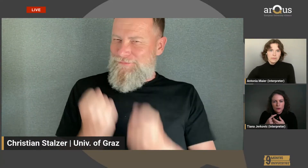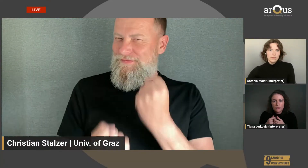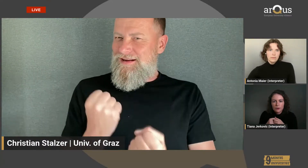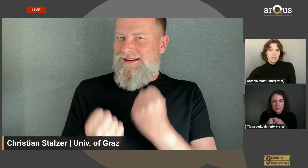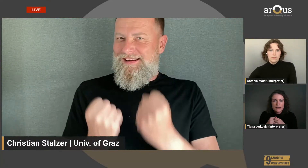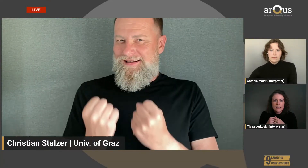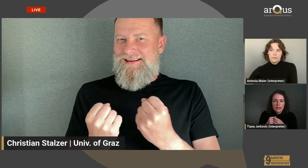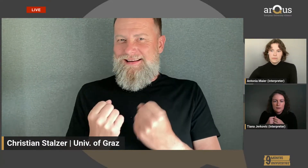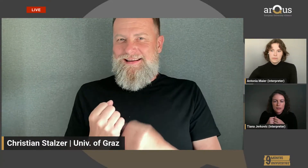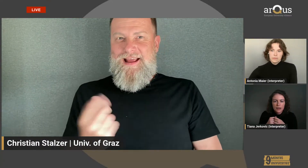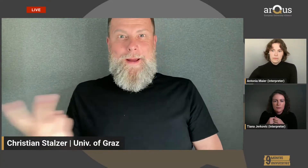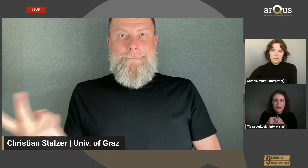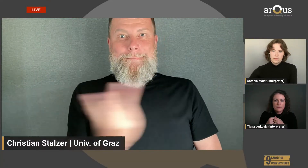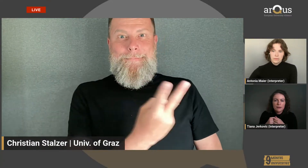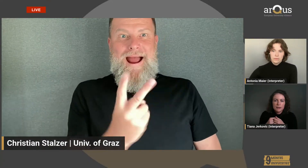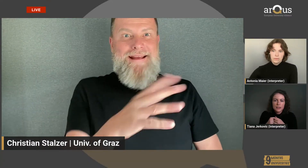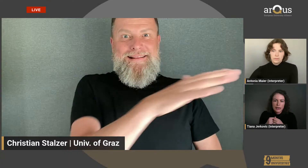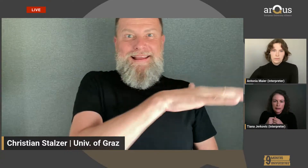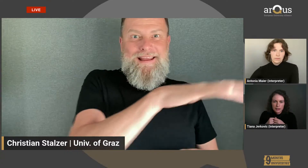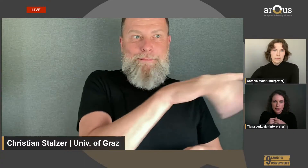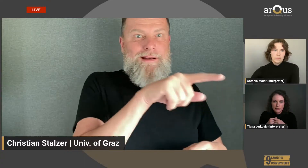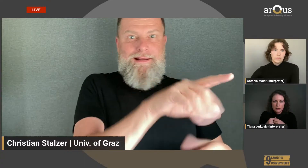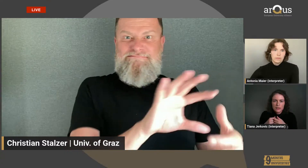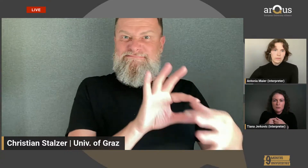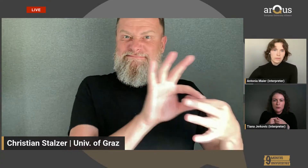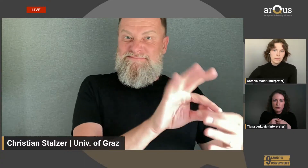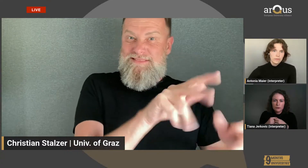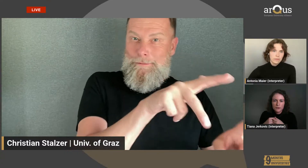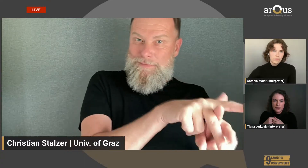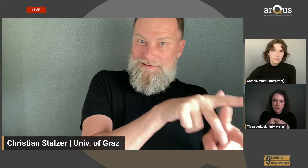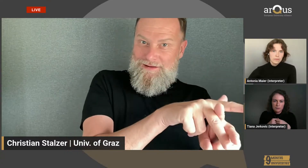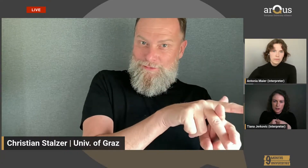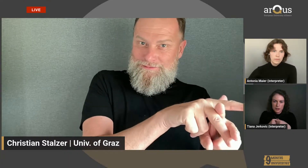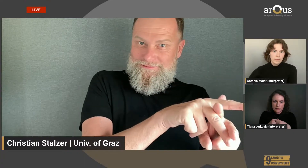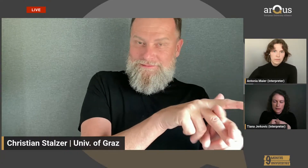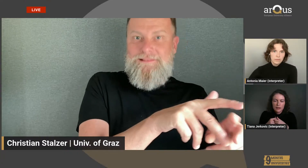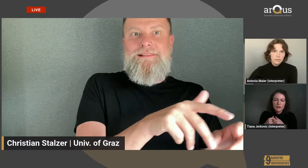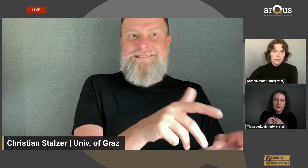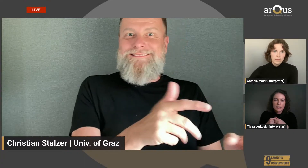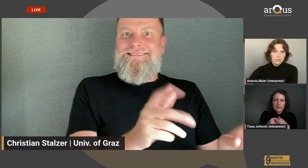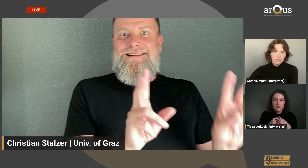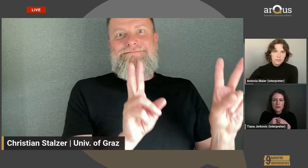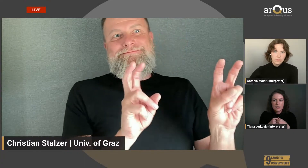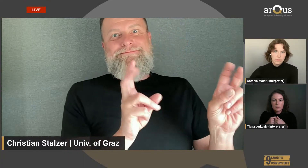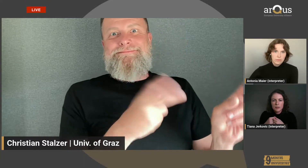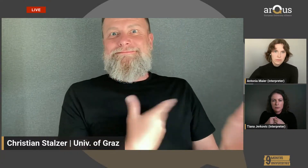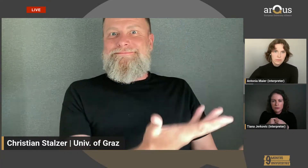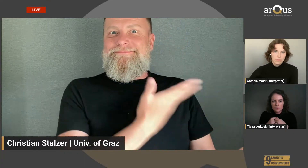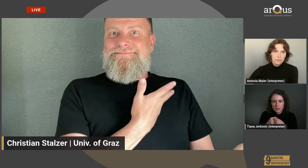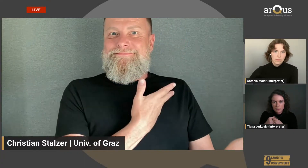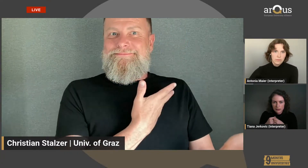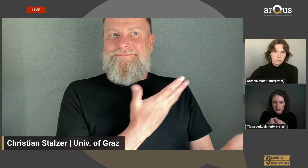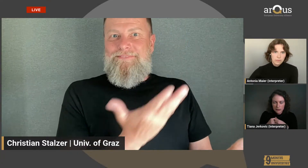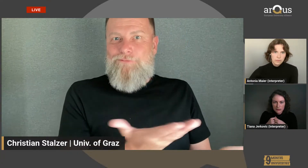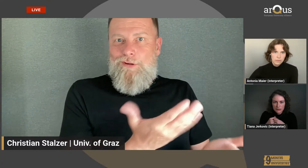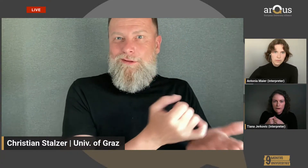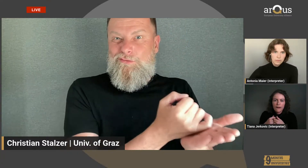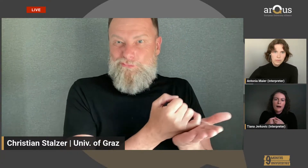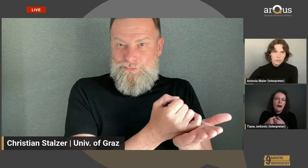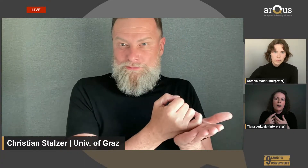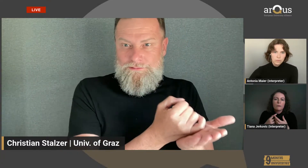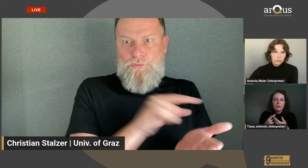But of course, at the same time, it is very challenging to see both of these dimensions, to see us as people with